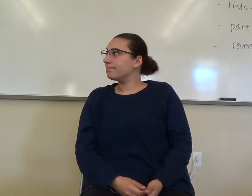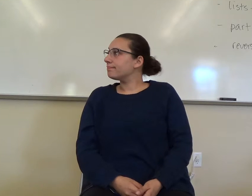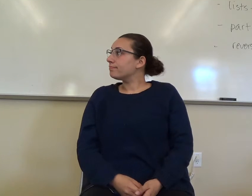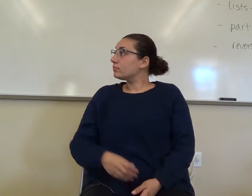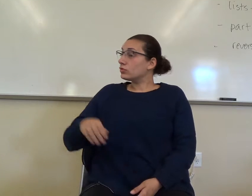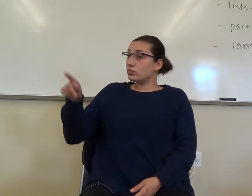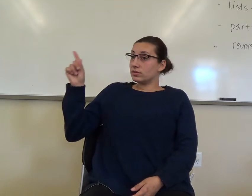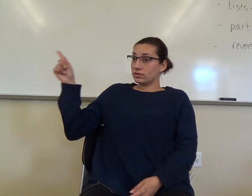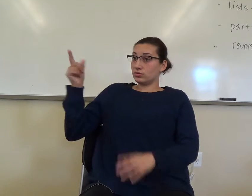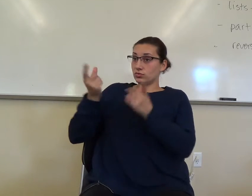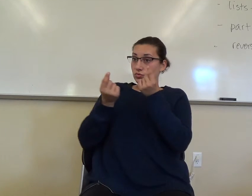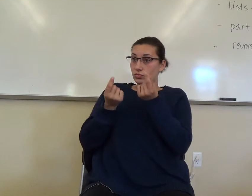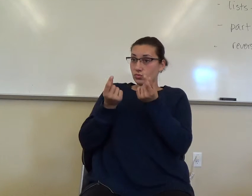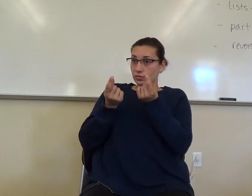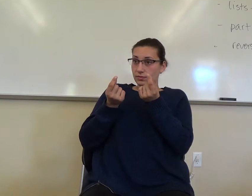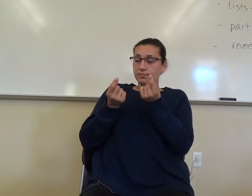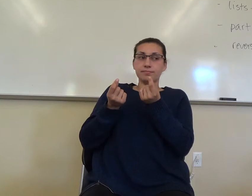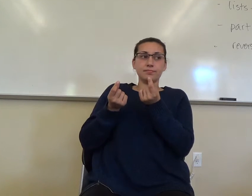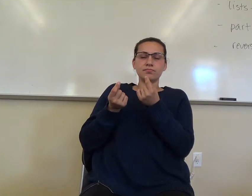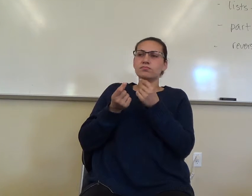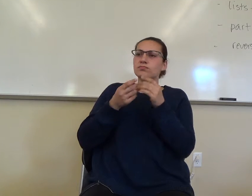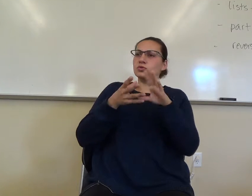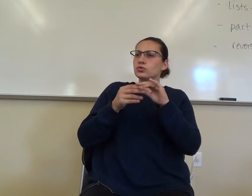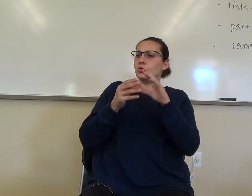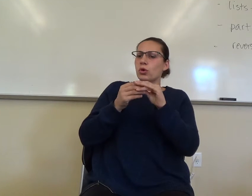it's organizing it like this.